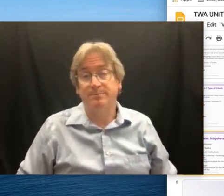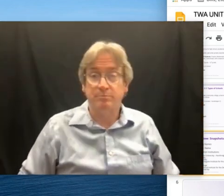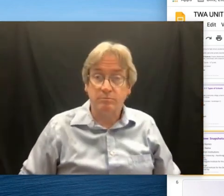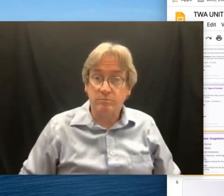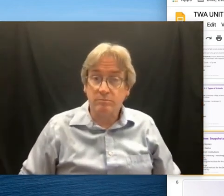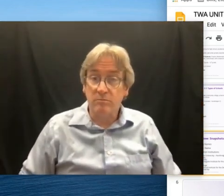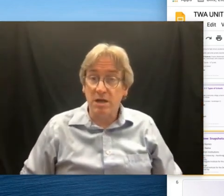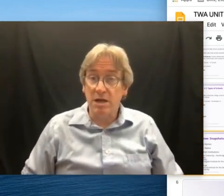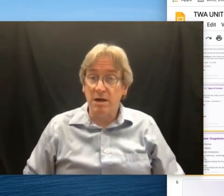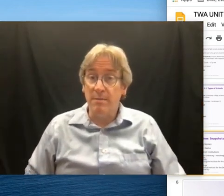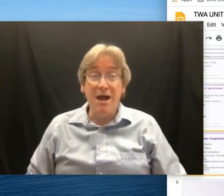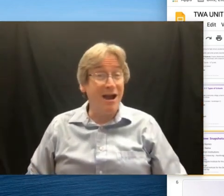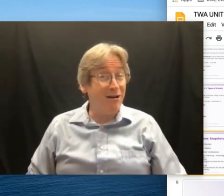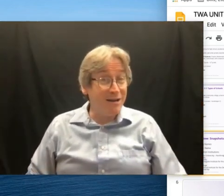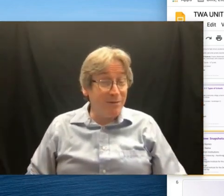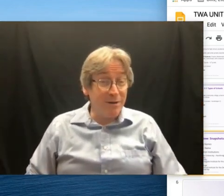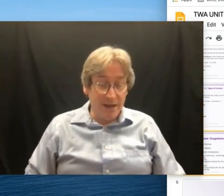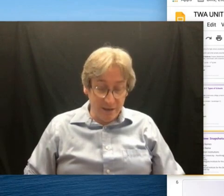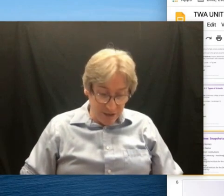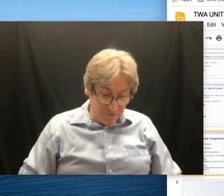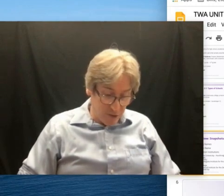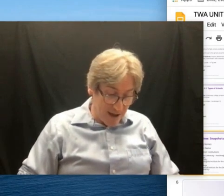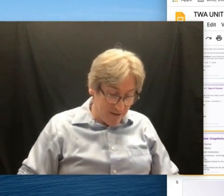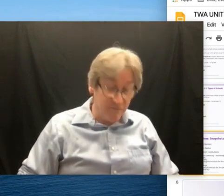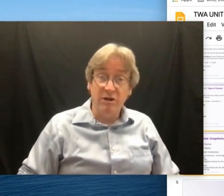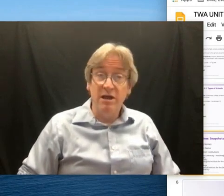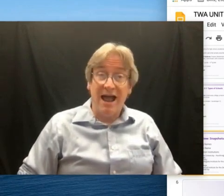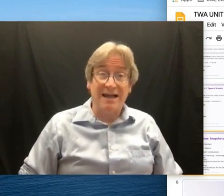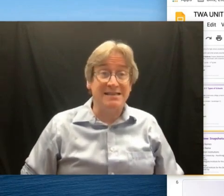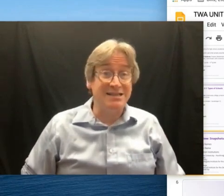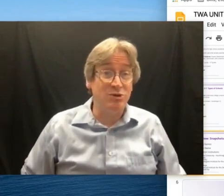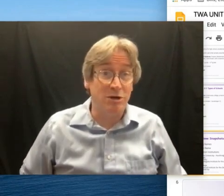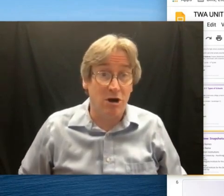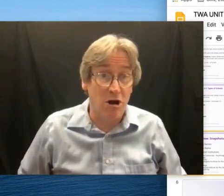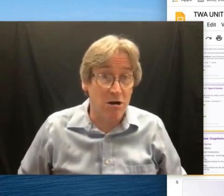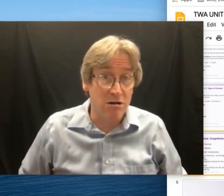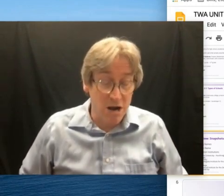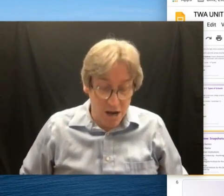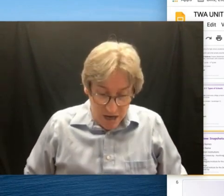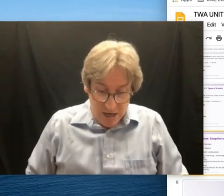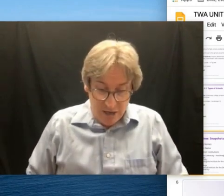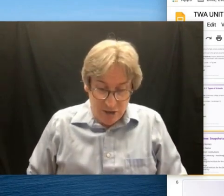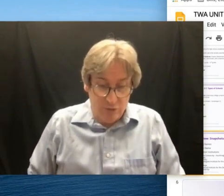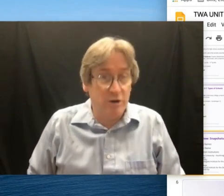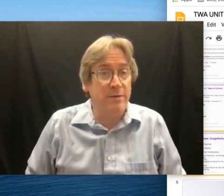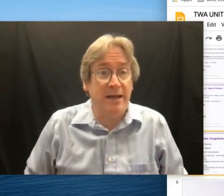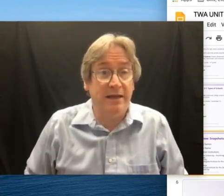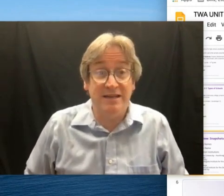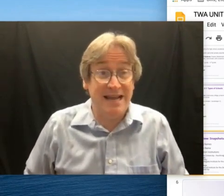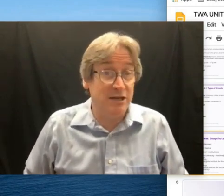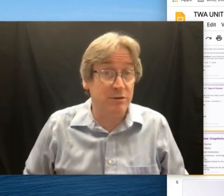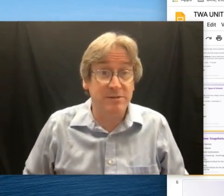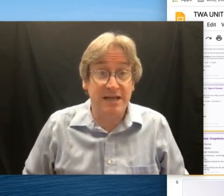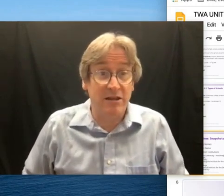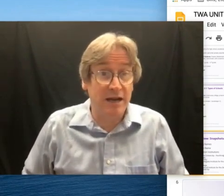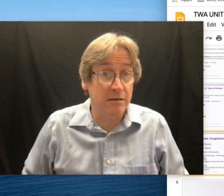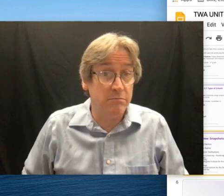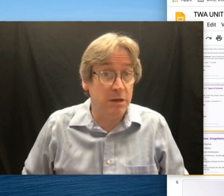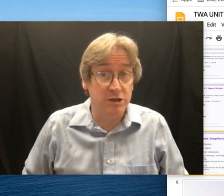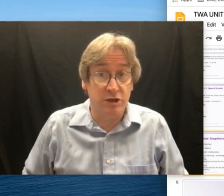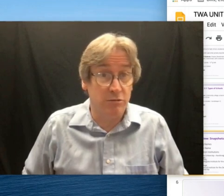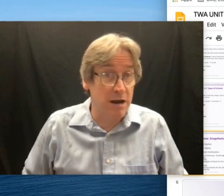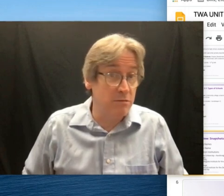Gallaudet. I heartily recommend, if you have access to a car, to try to make even day trips to